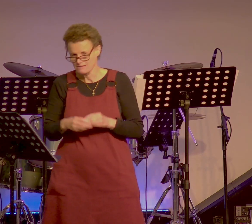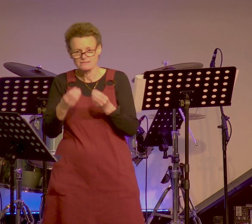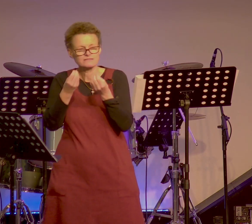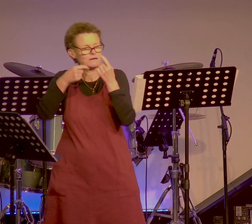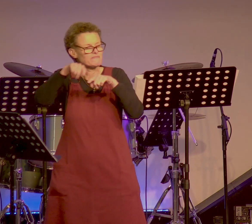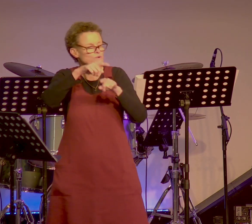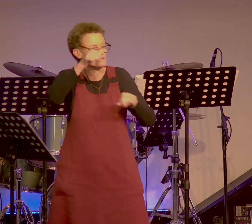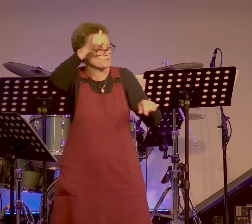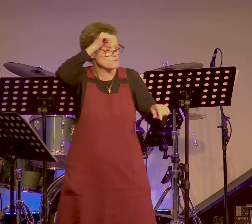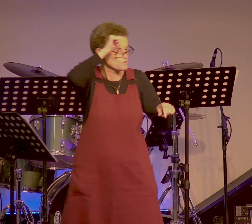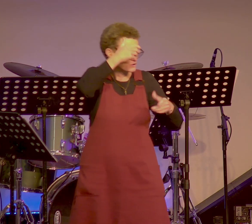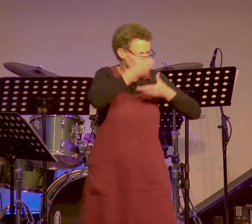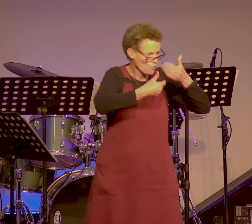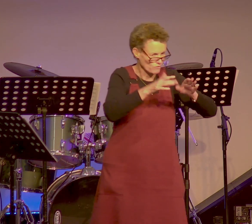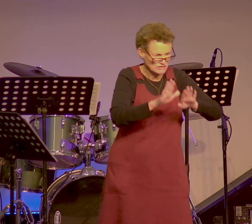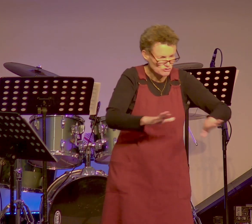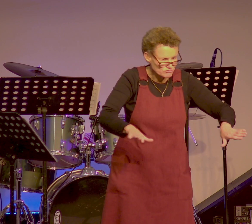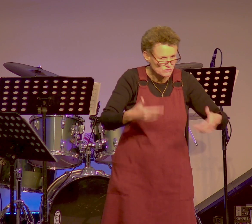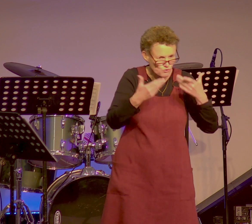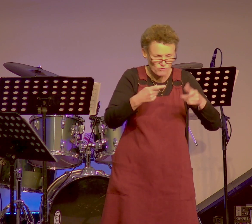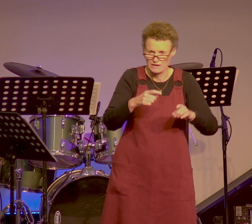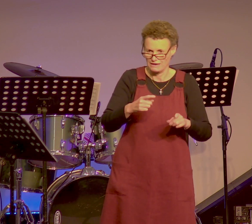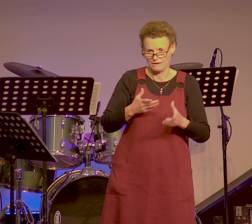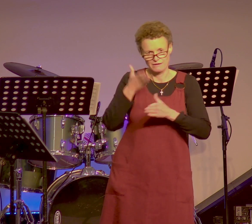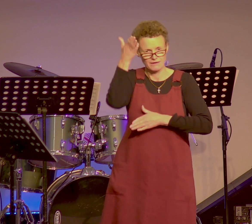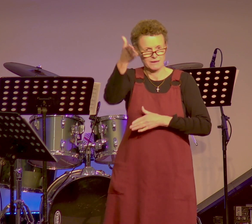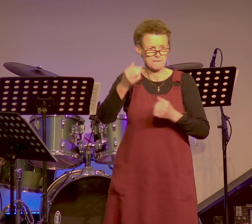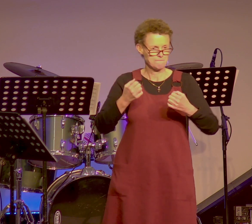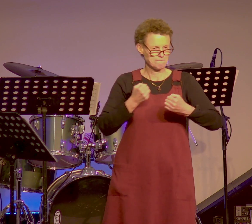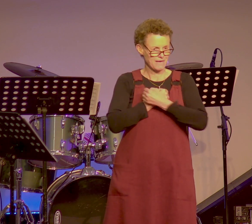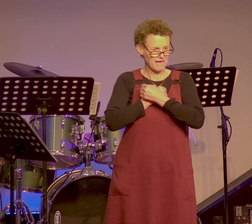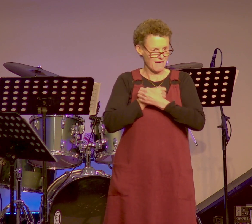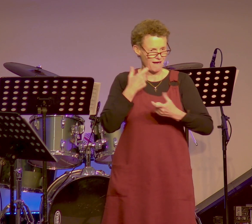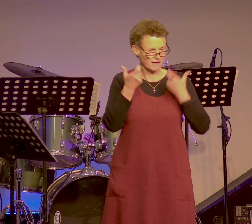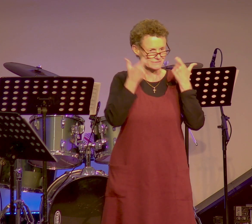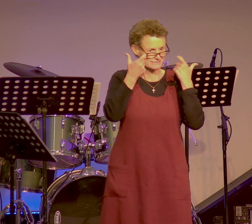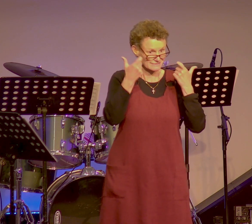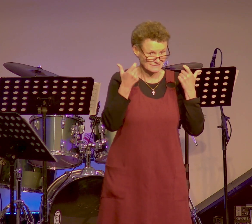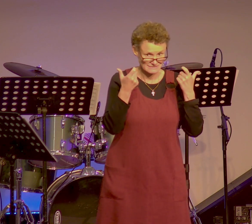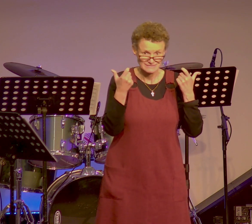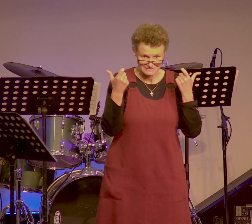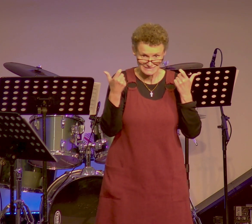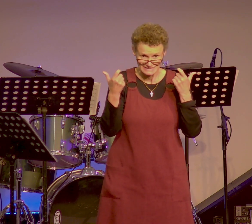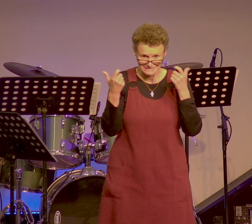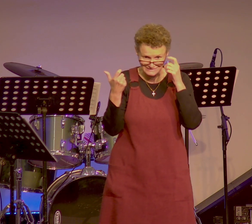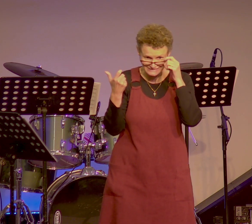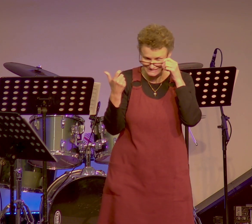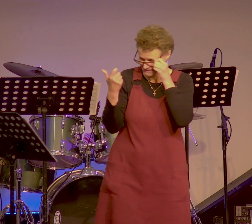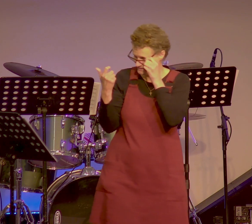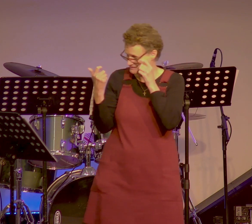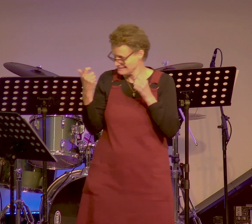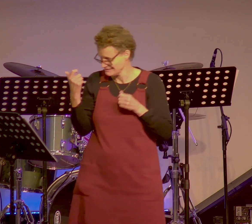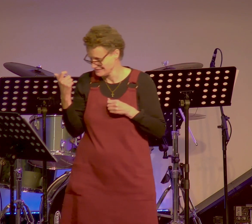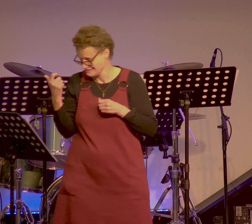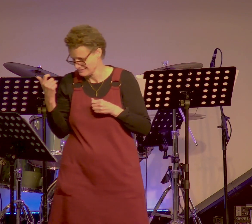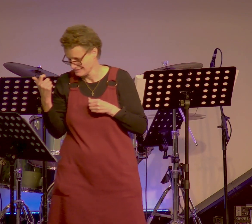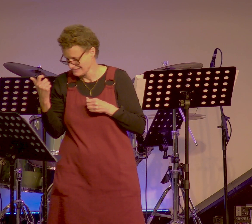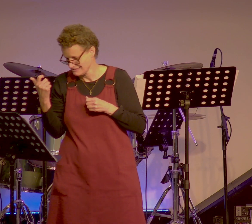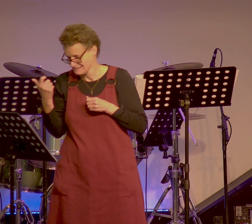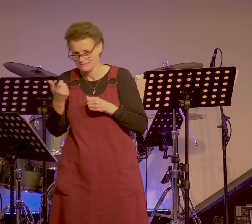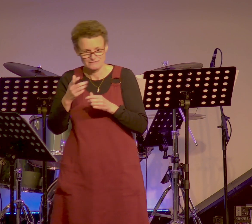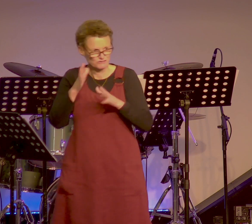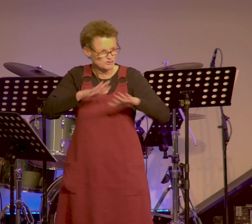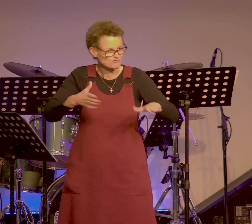suffering. Some of you know the story, the children's story, Let's Go on a Bear Hunt. Do you know that story?